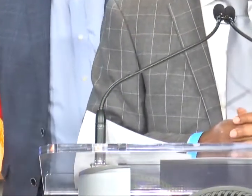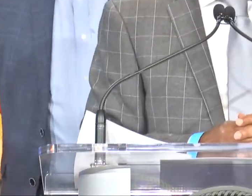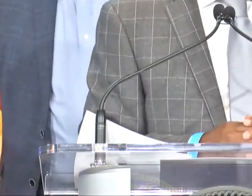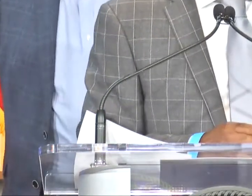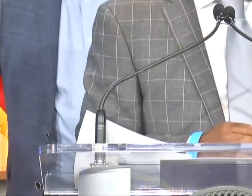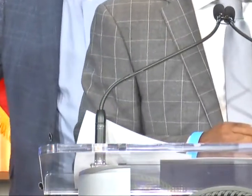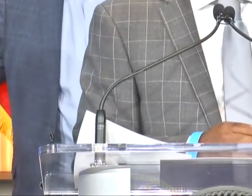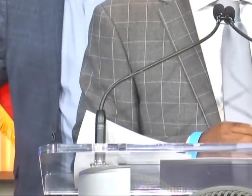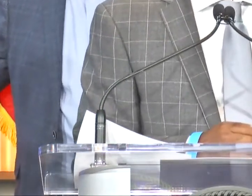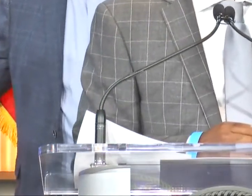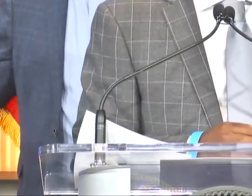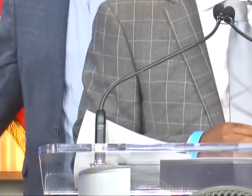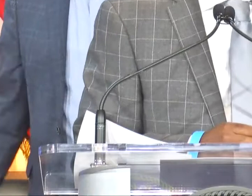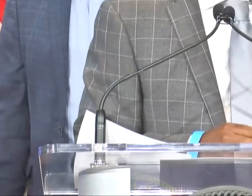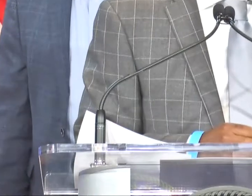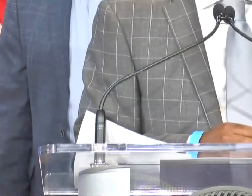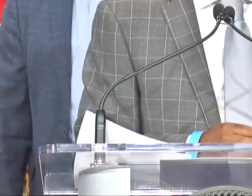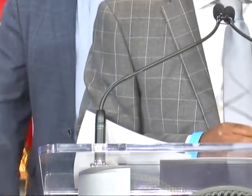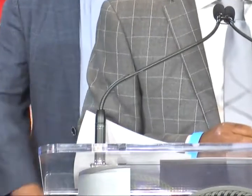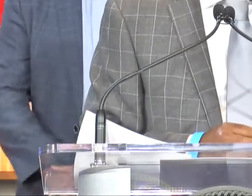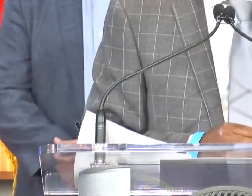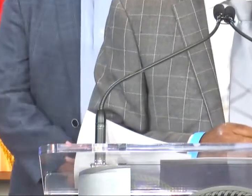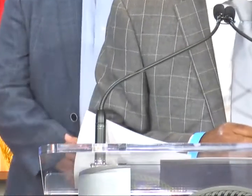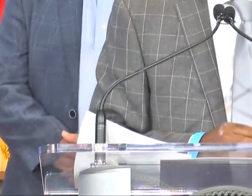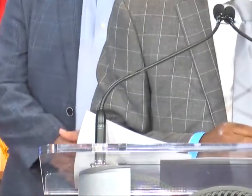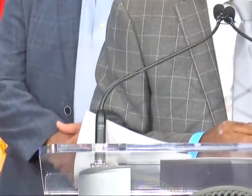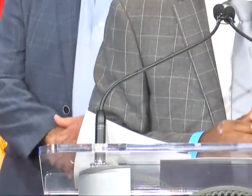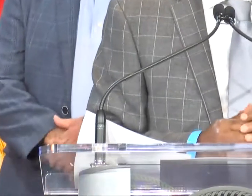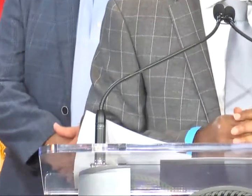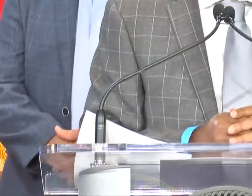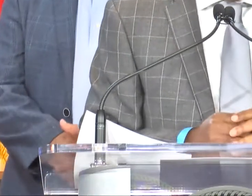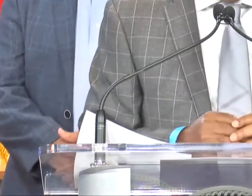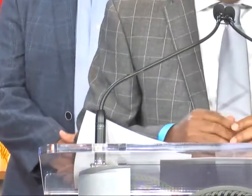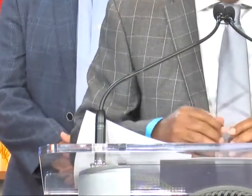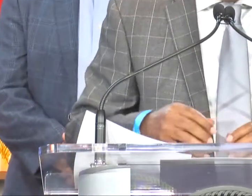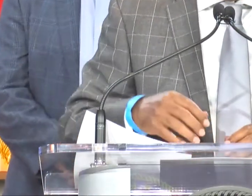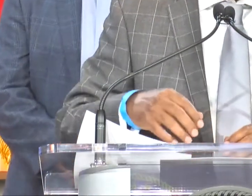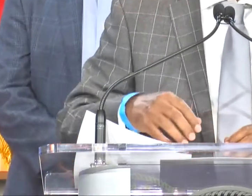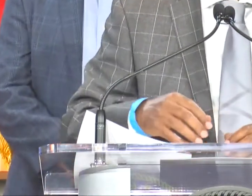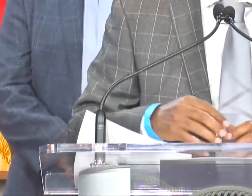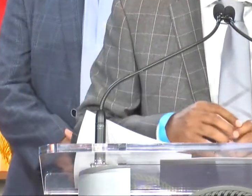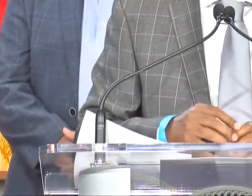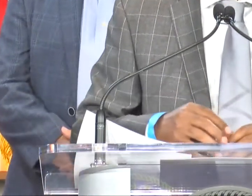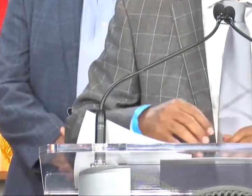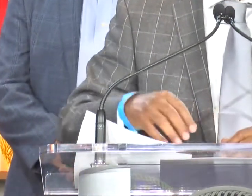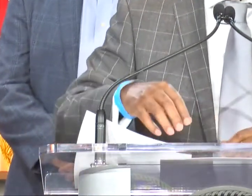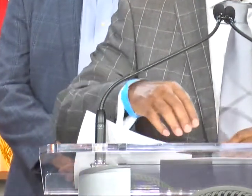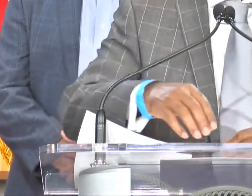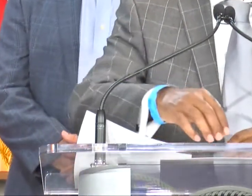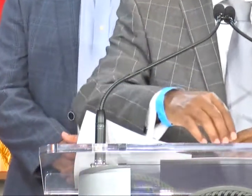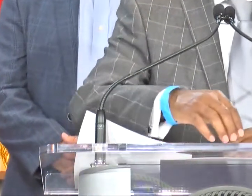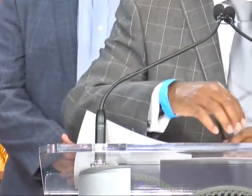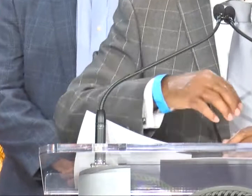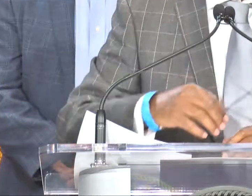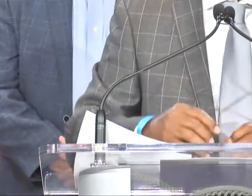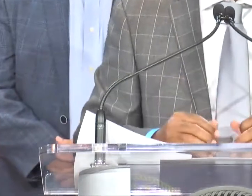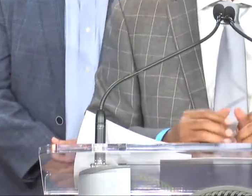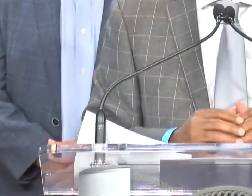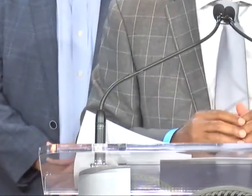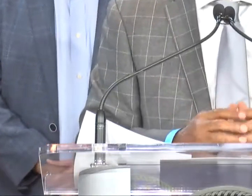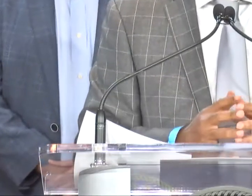own. Councilmember Tasha Jackson. Councilmember, why don't you come and get close in here, as well with District